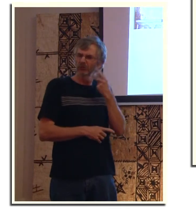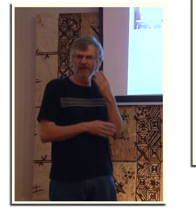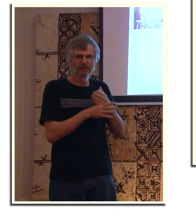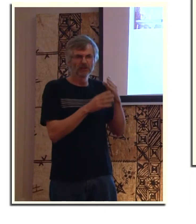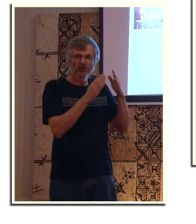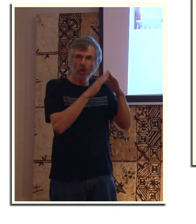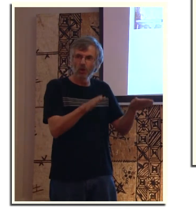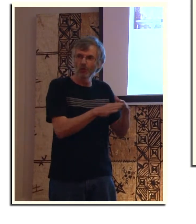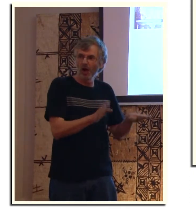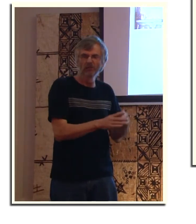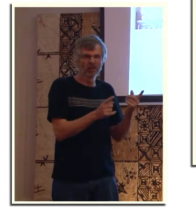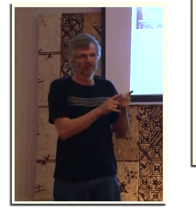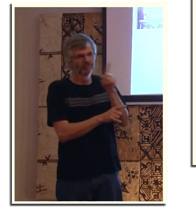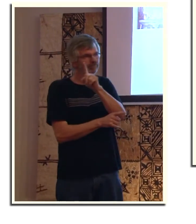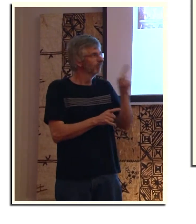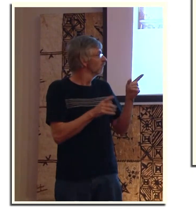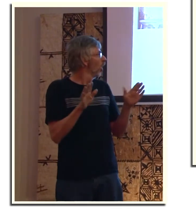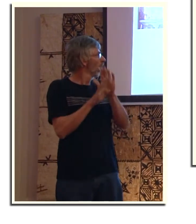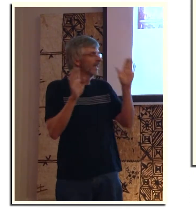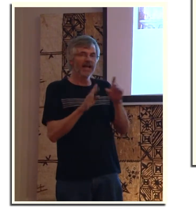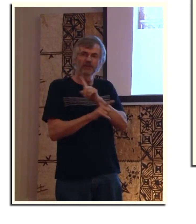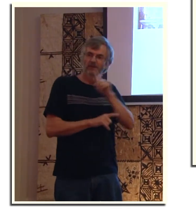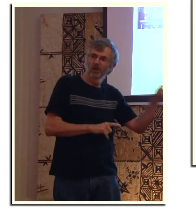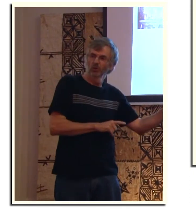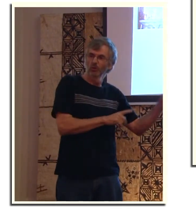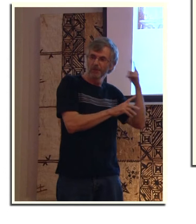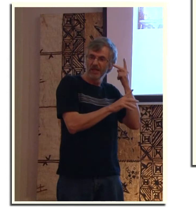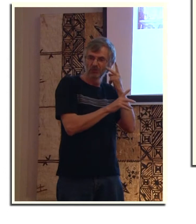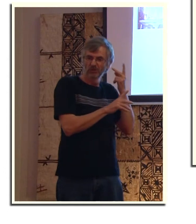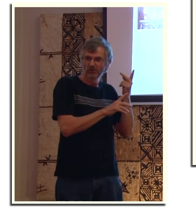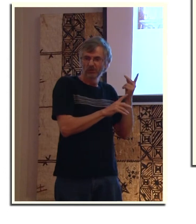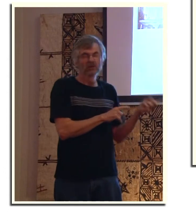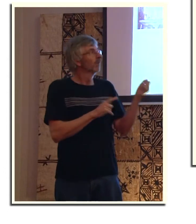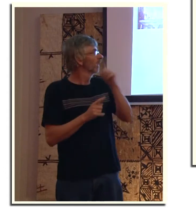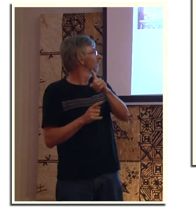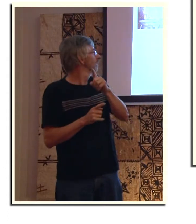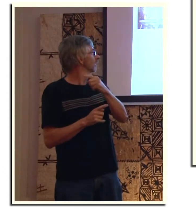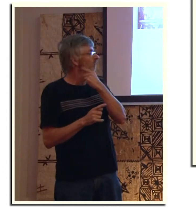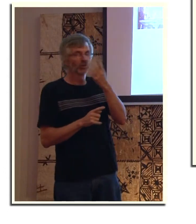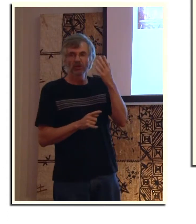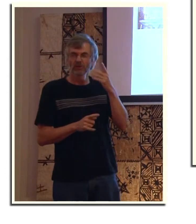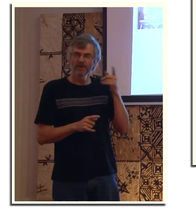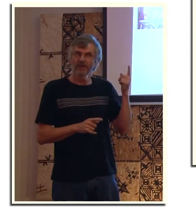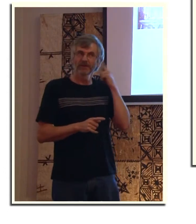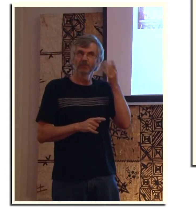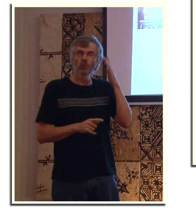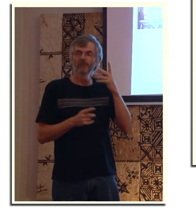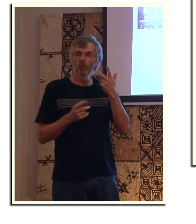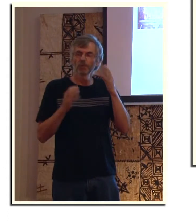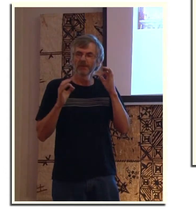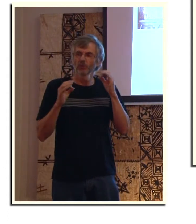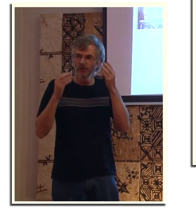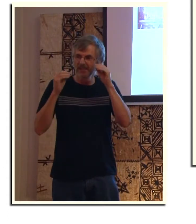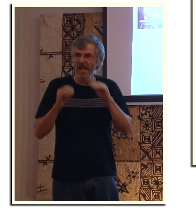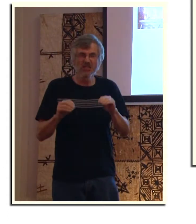School. I was a boarder there because my parents still lived in Tokoroa. So I would go back to them at the holidays with my parents. And